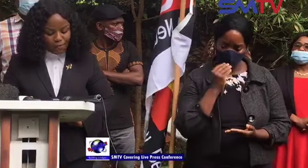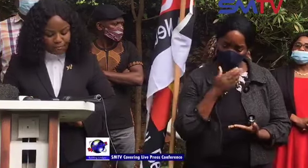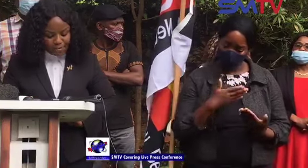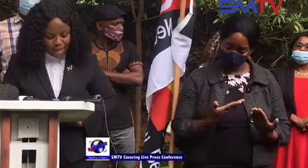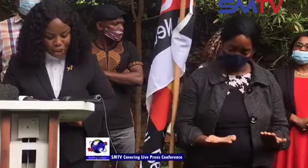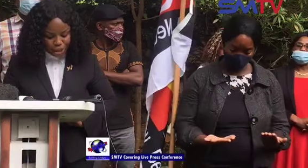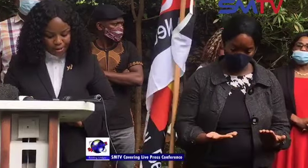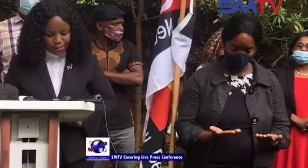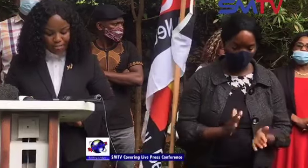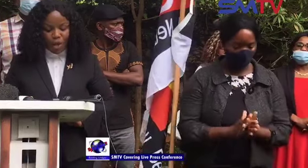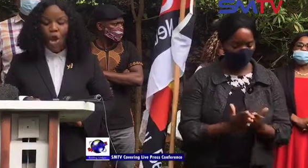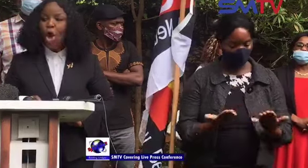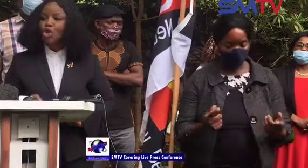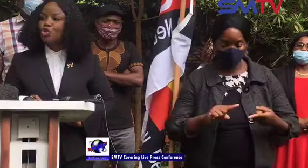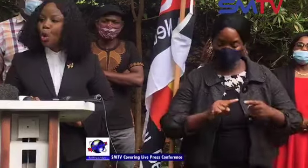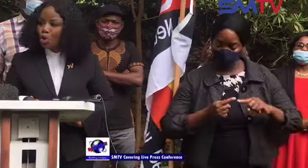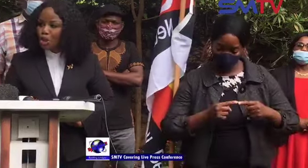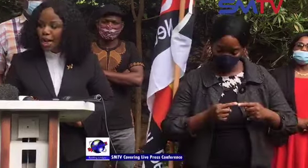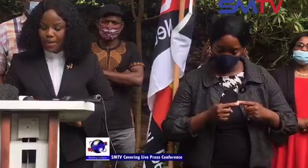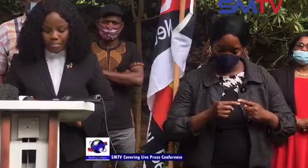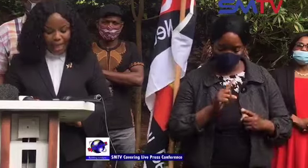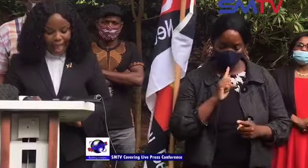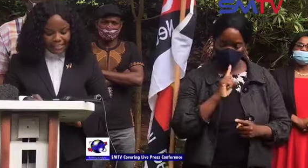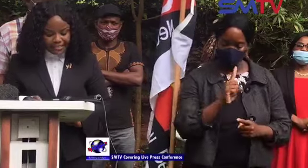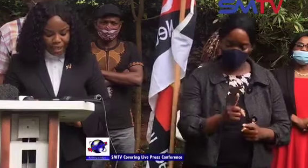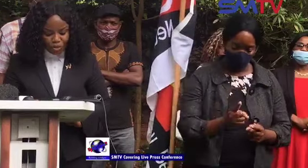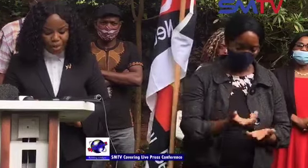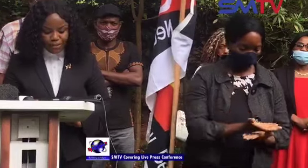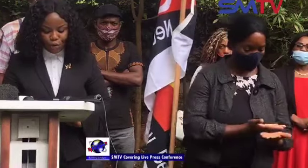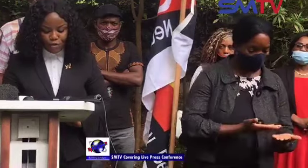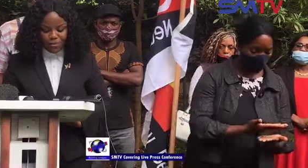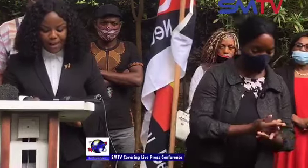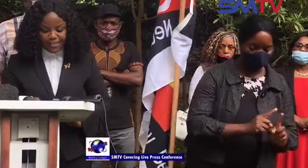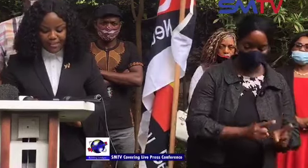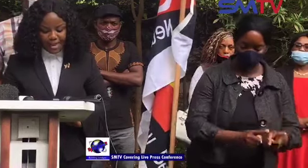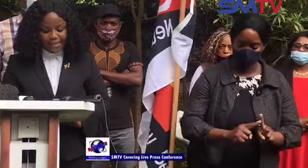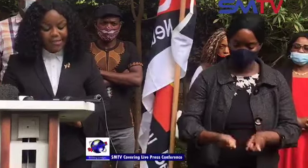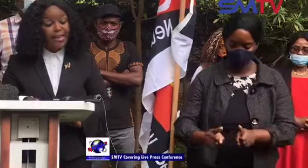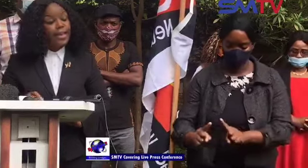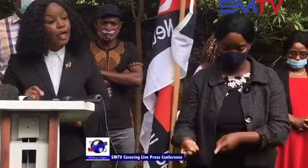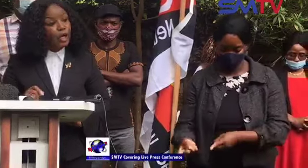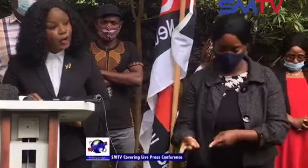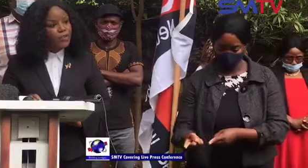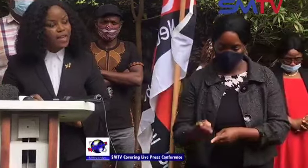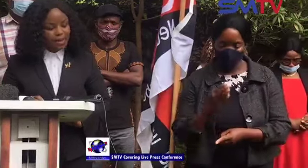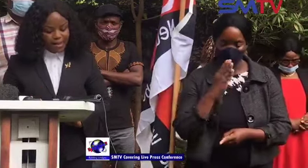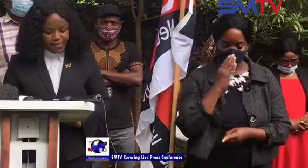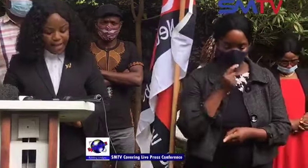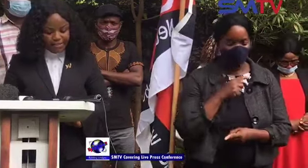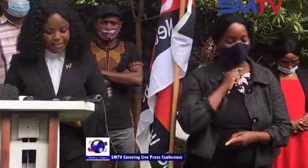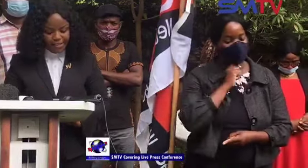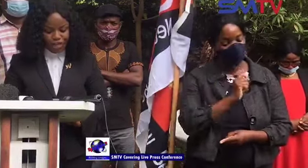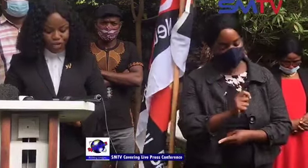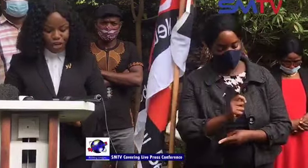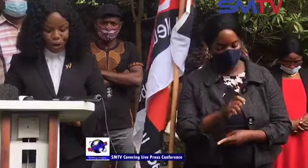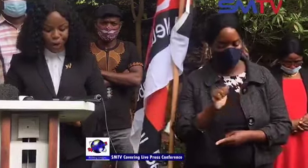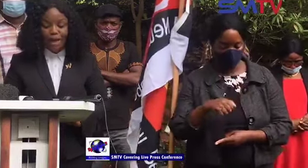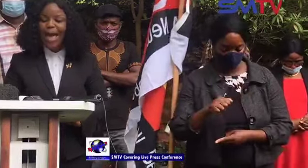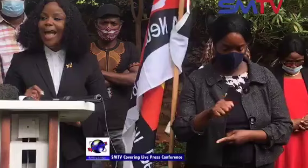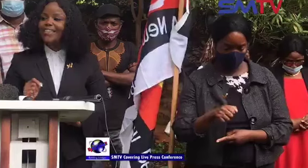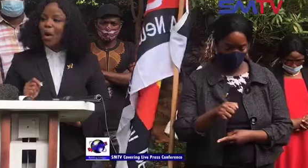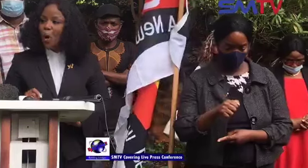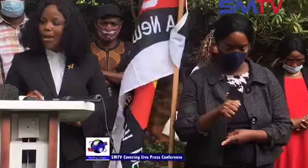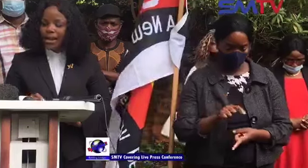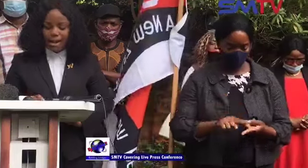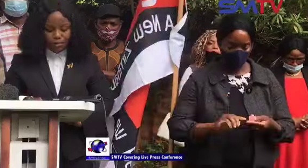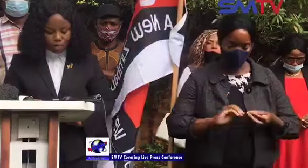victims of abduction, torture, and sexual assault by the state, including the MDC trio